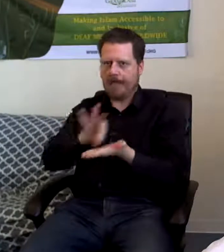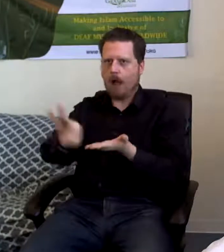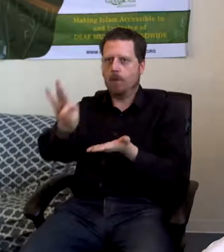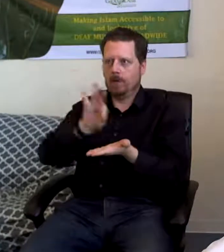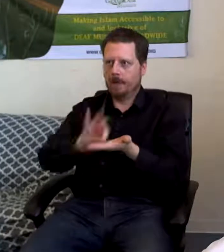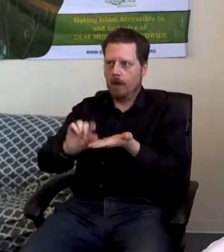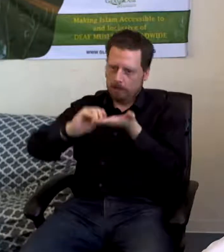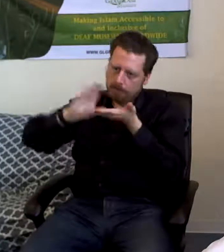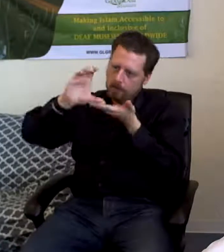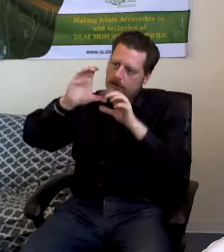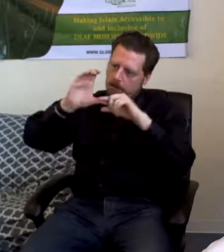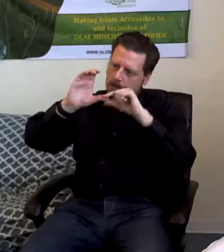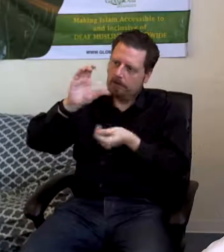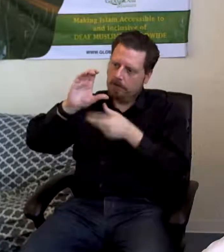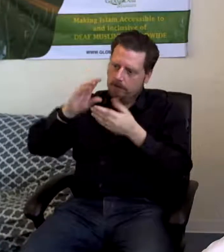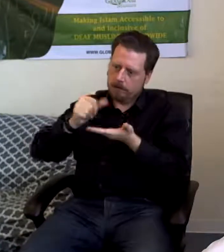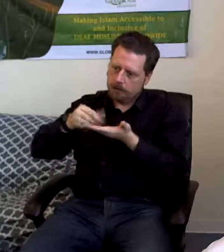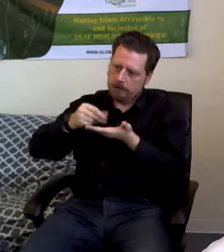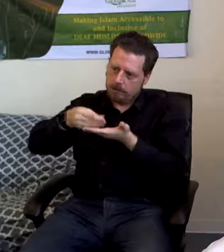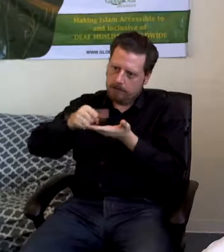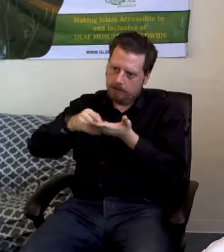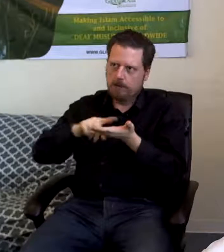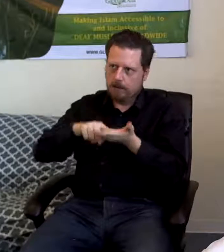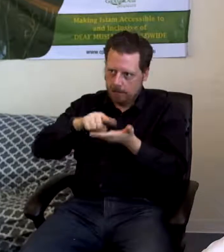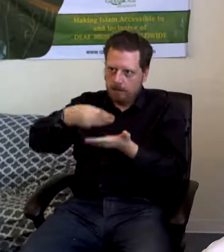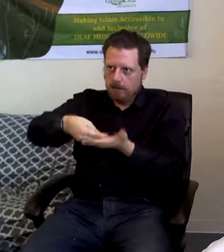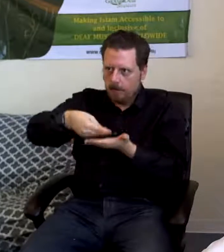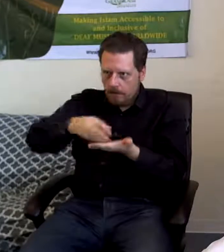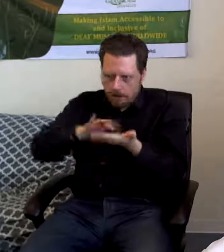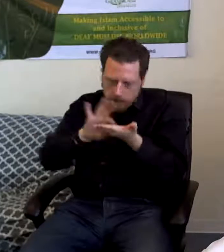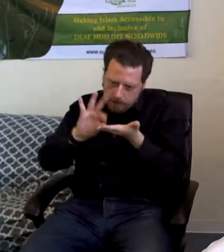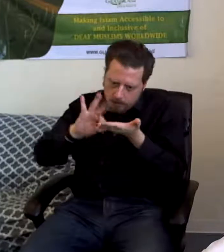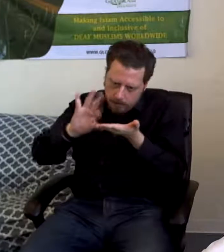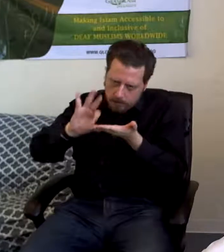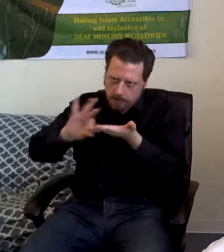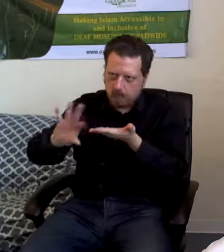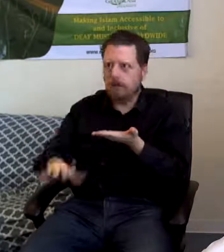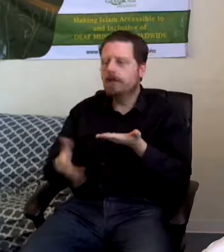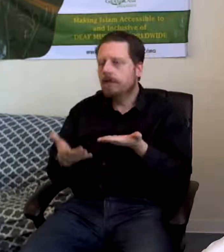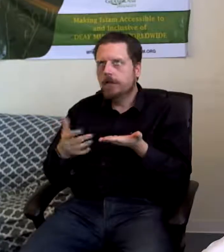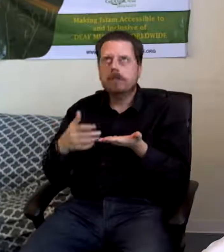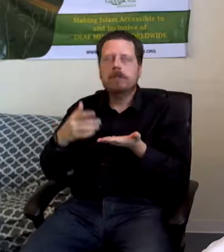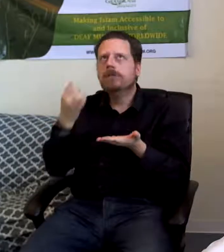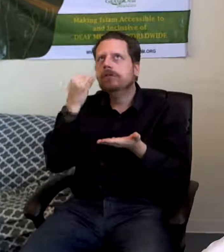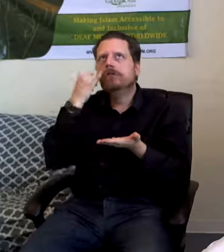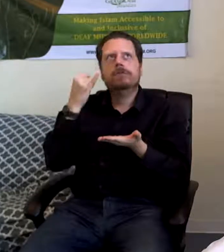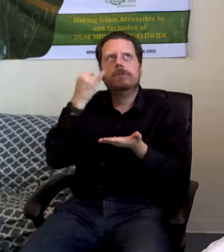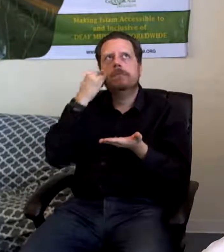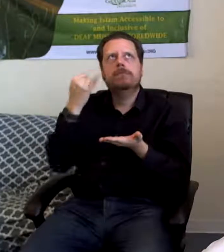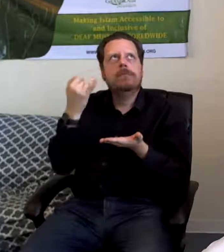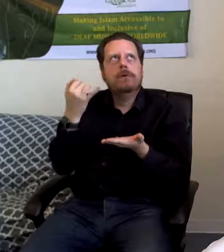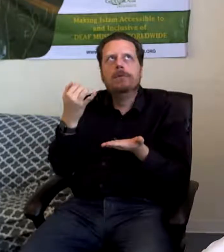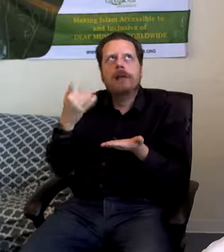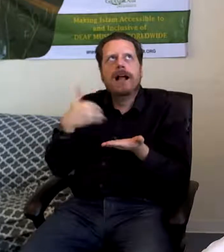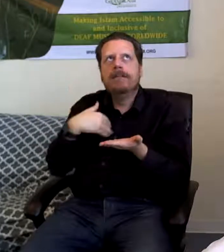right? If you want to count. So you have, let us say, uh,